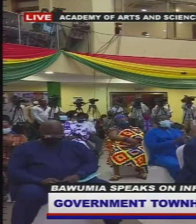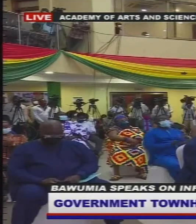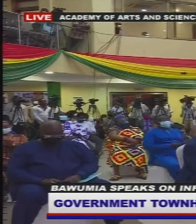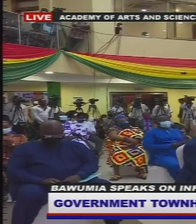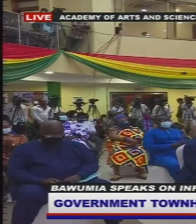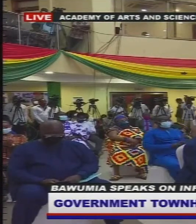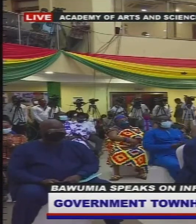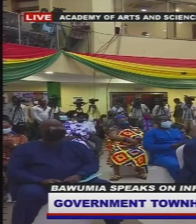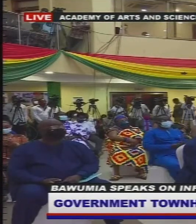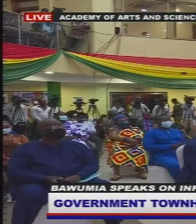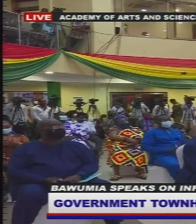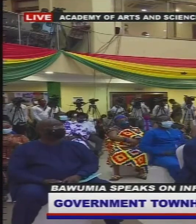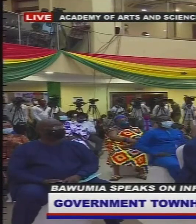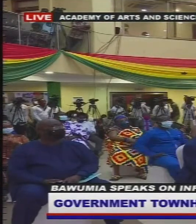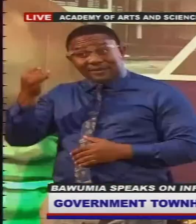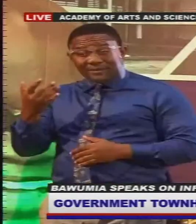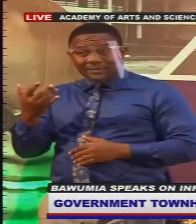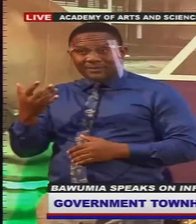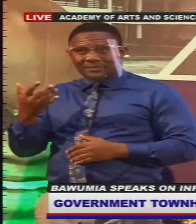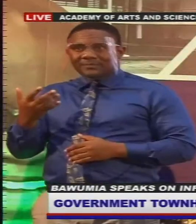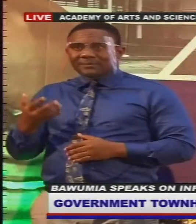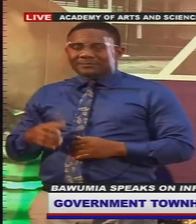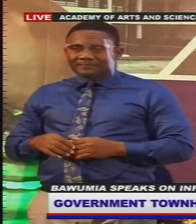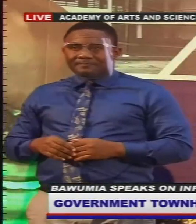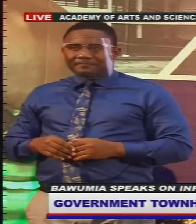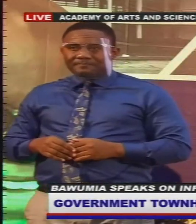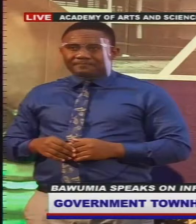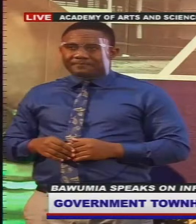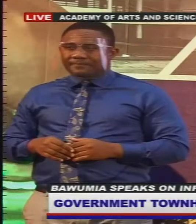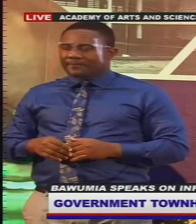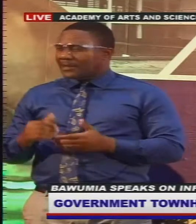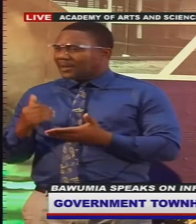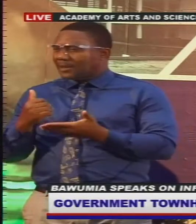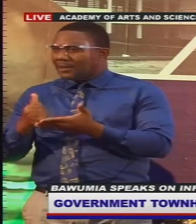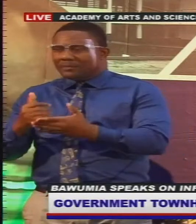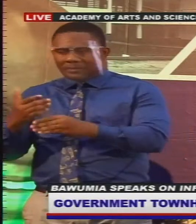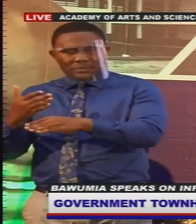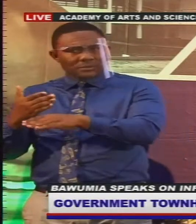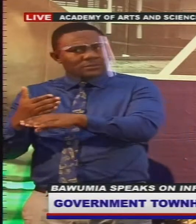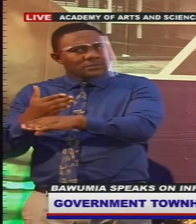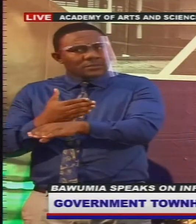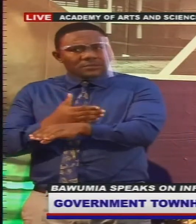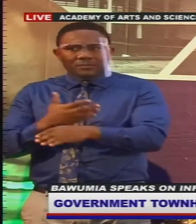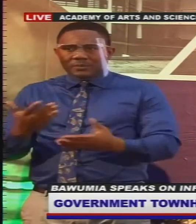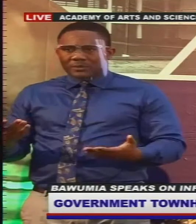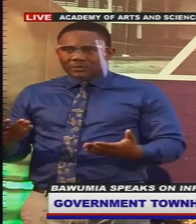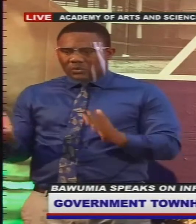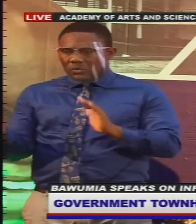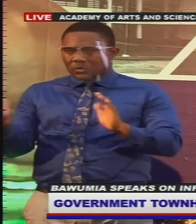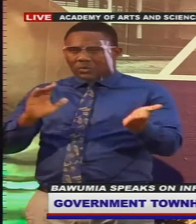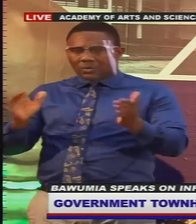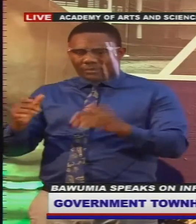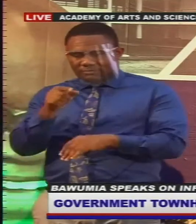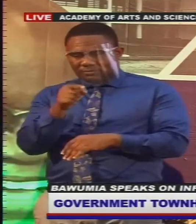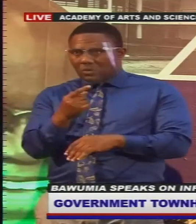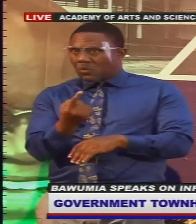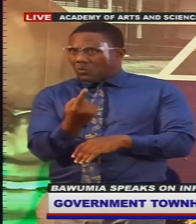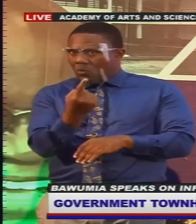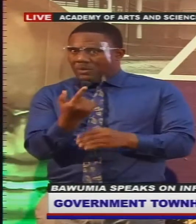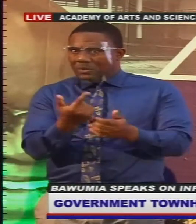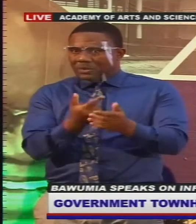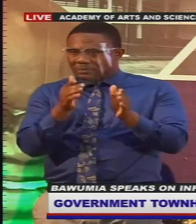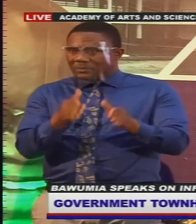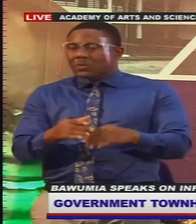This initiative has led to an improvement of the citizen-to-ambulance ratio from